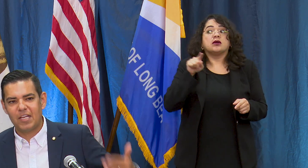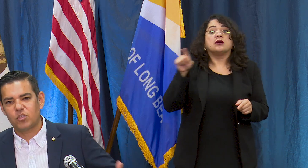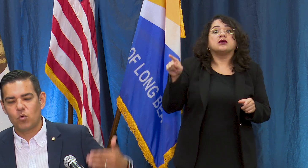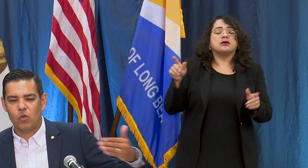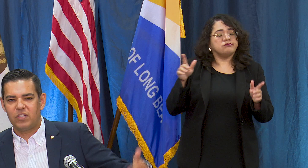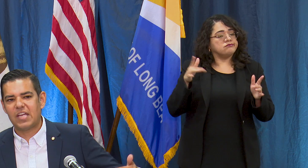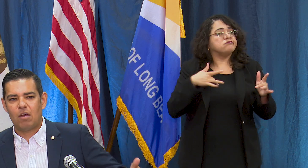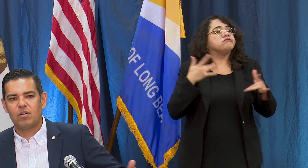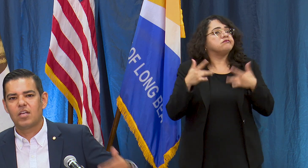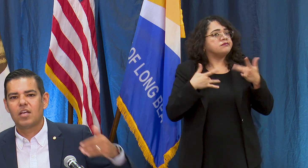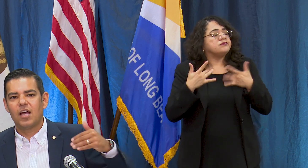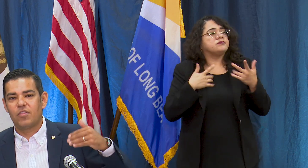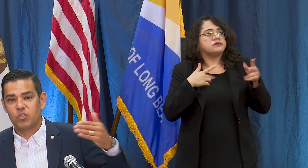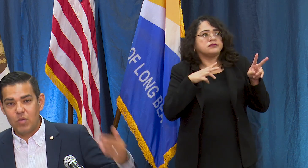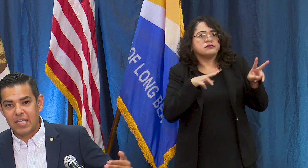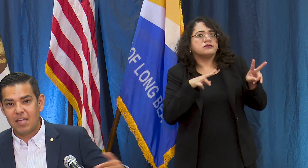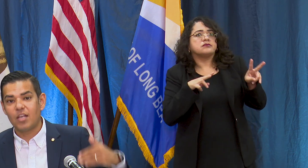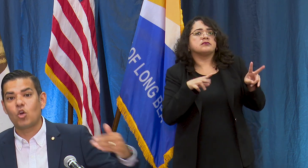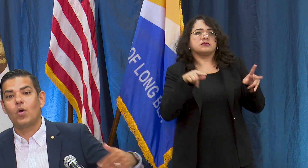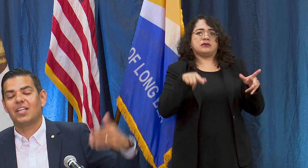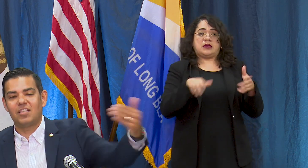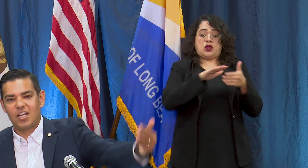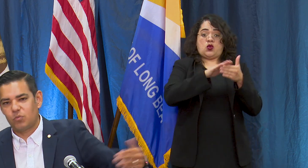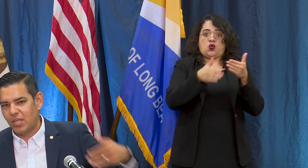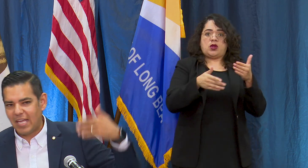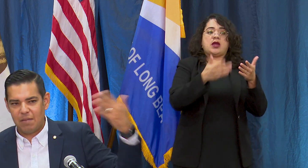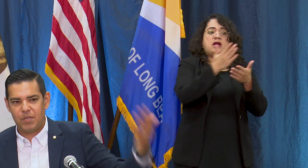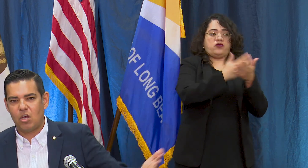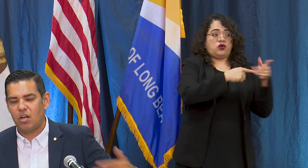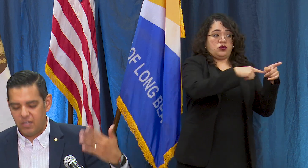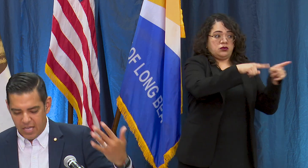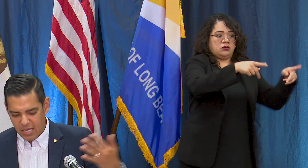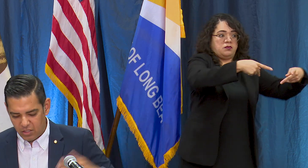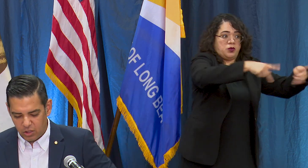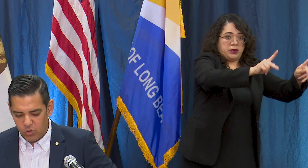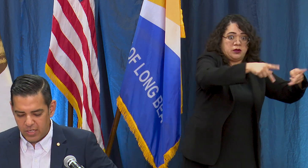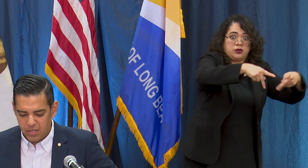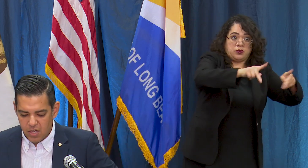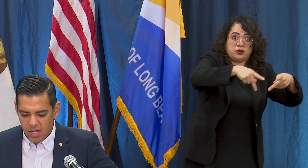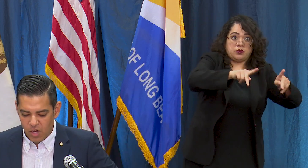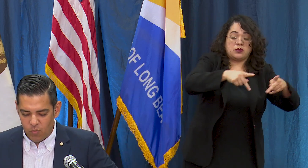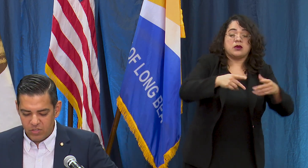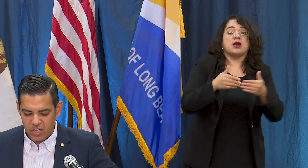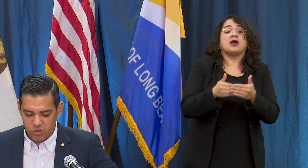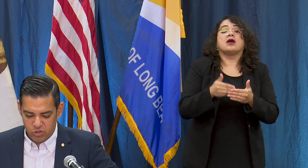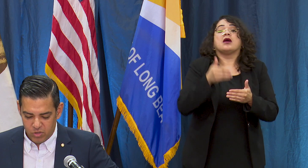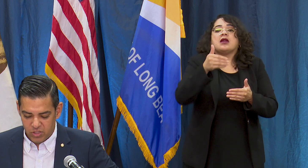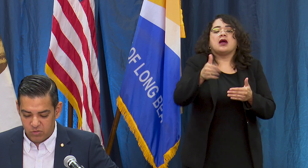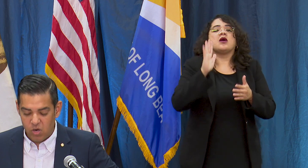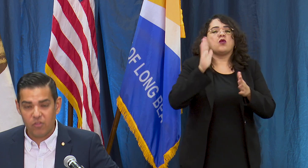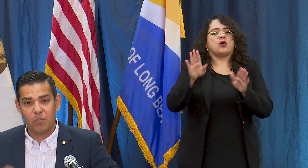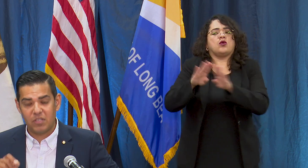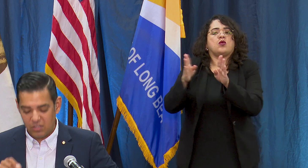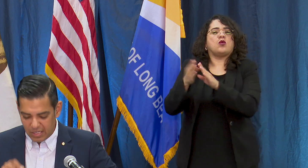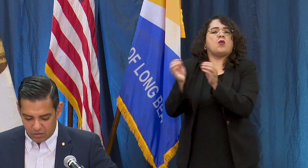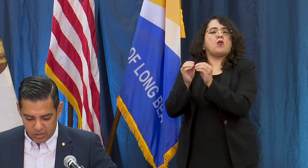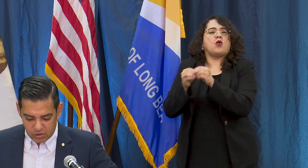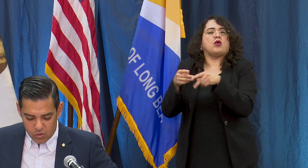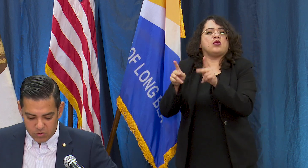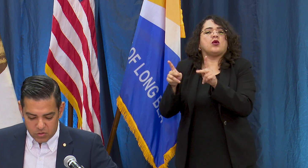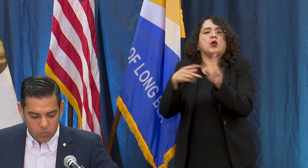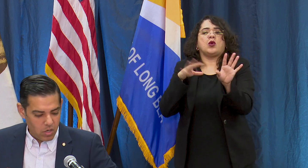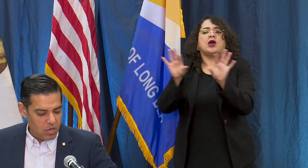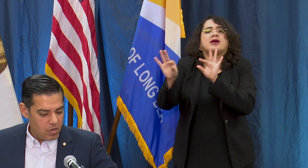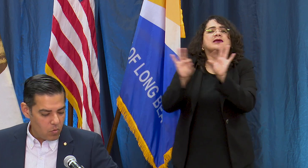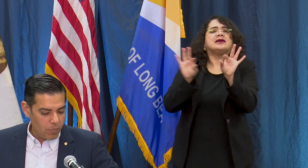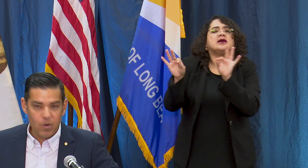slowly begin to roll these out this weekend and going into next week and beyond, including residential streets as well that'll be selectively